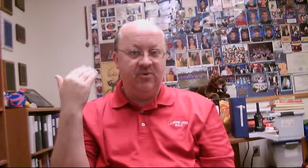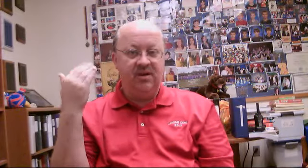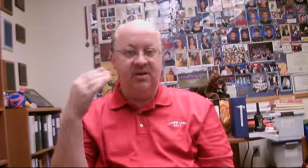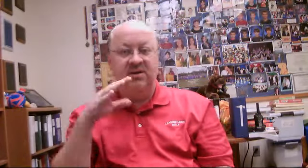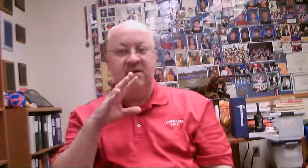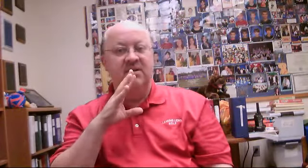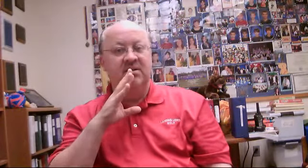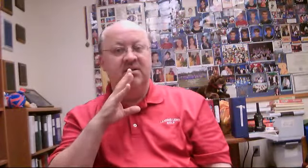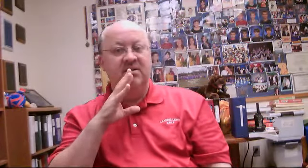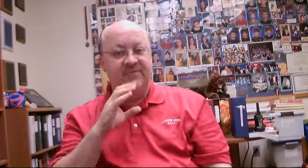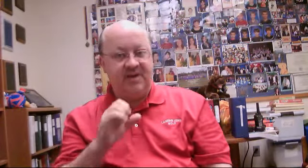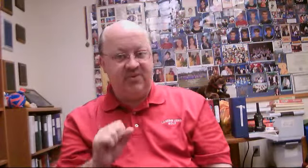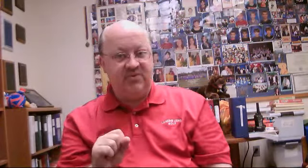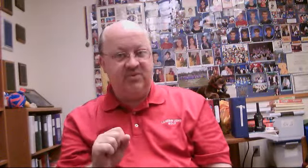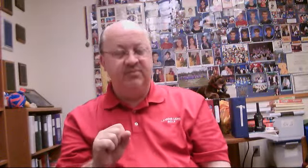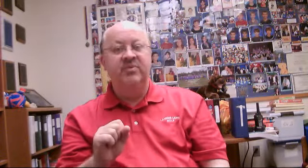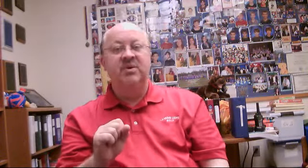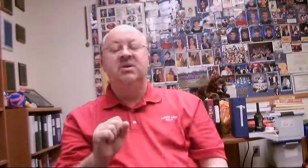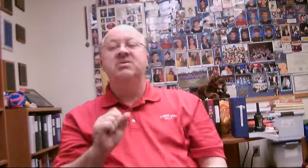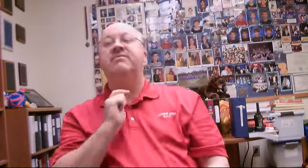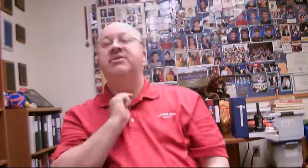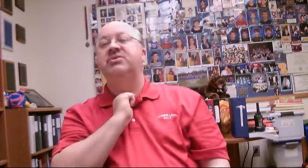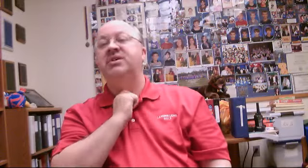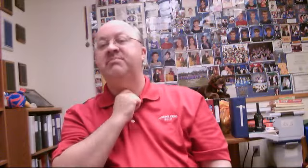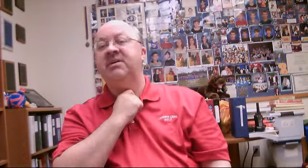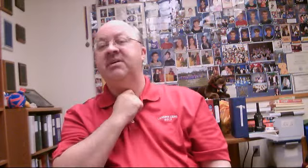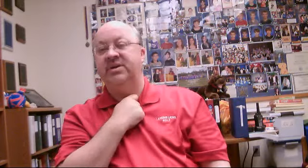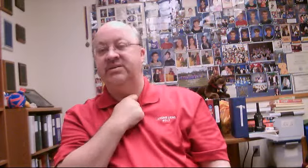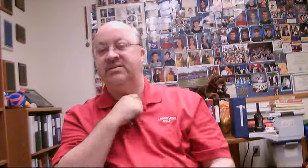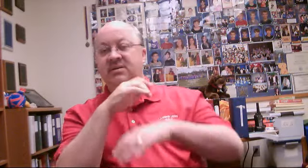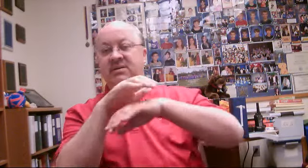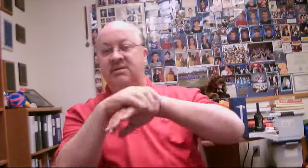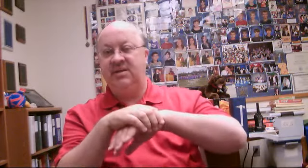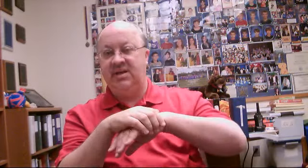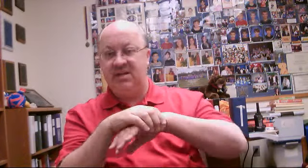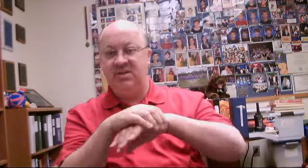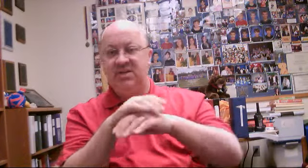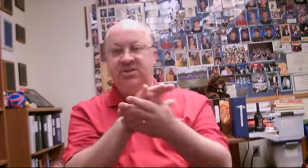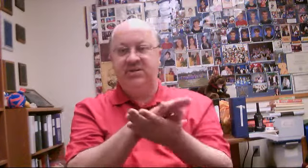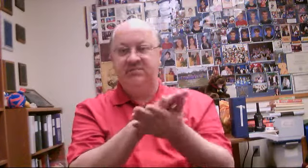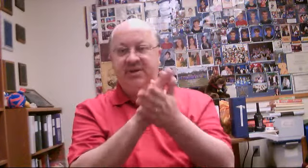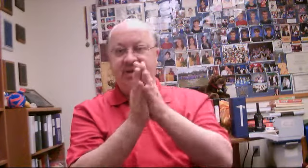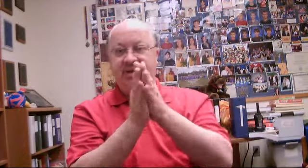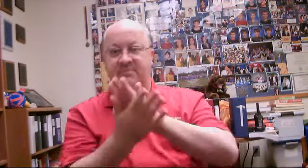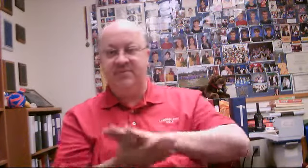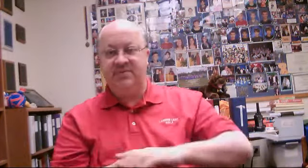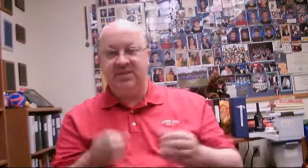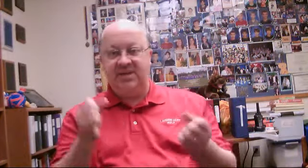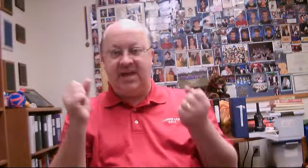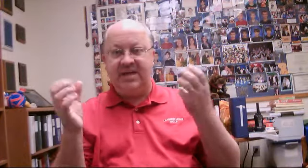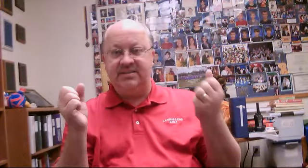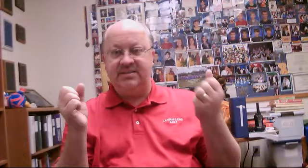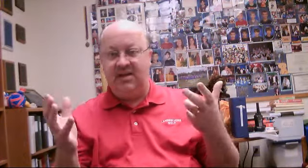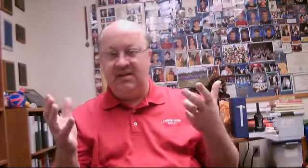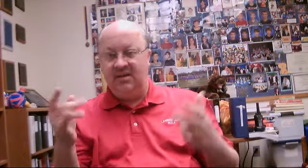before 5 years old. So if I turn off my voice, the English becomes the ASL